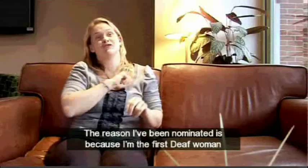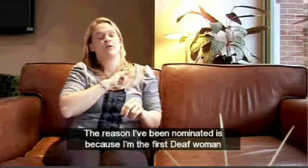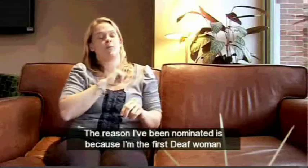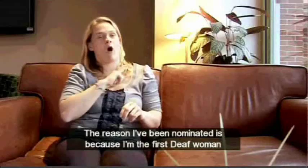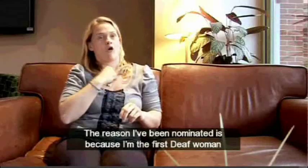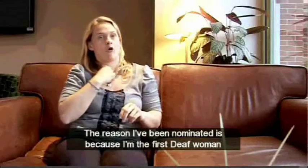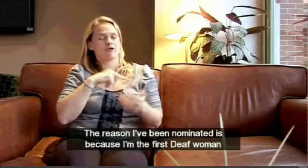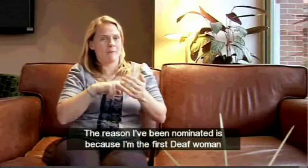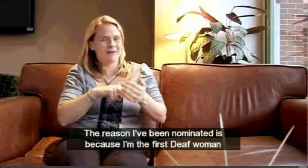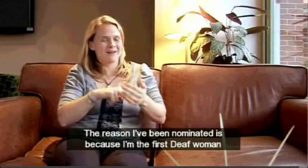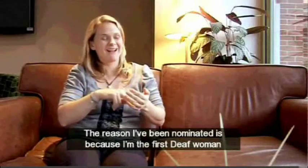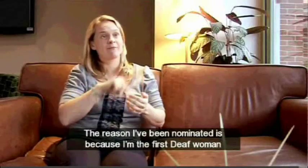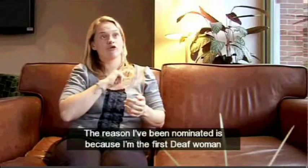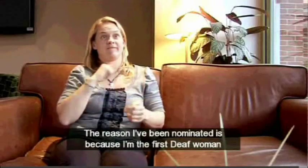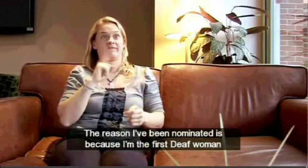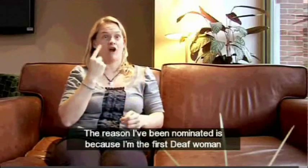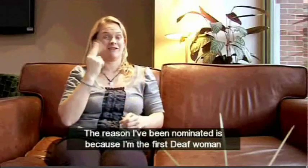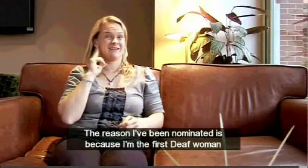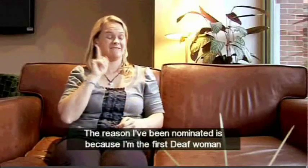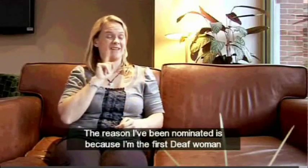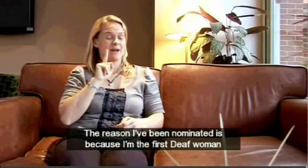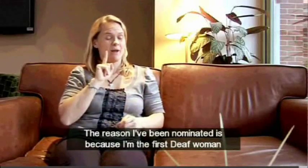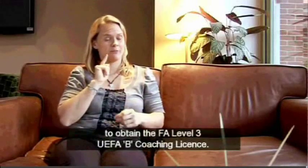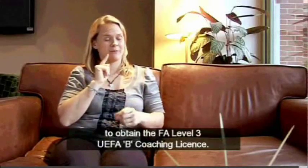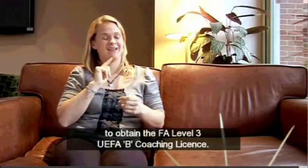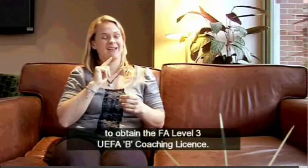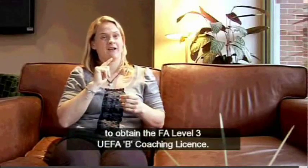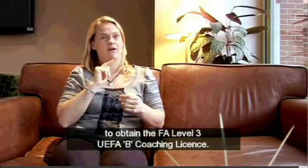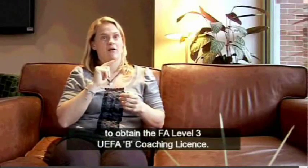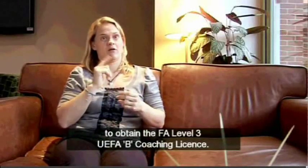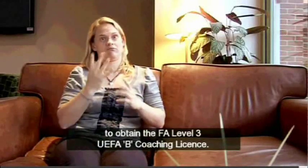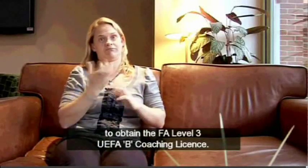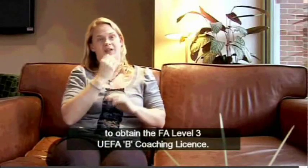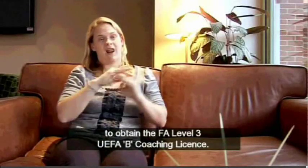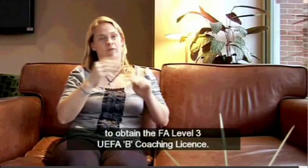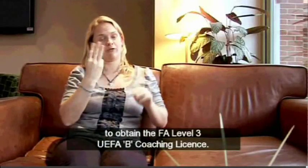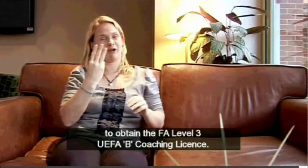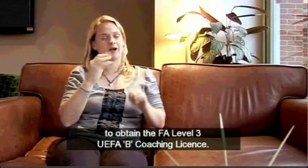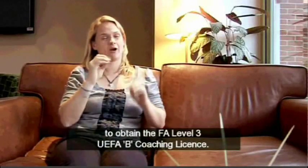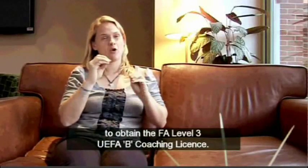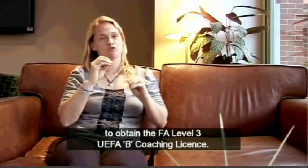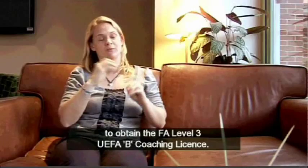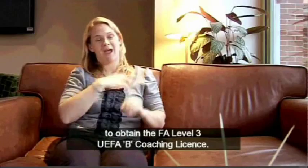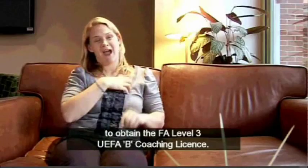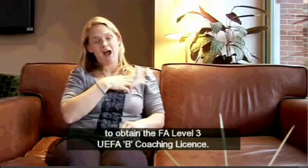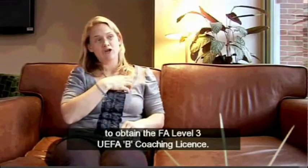The reason I've been nominated is because I'm the first deaf woman to obtain the FA Level 3 UEFA B coaching licence.